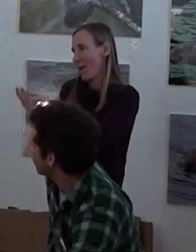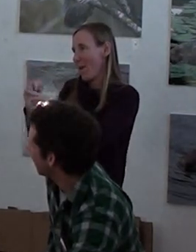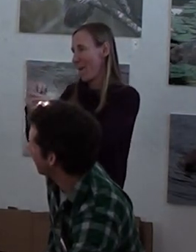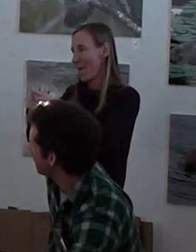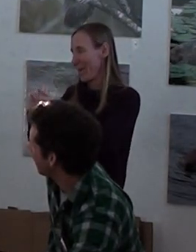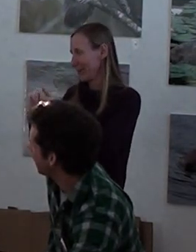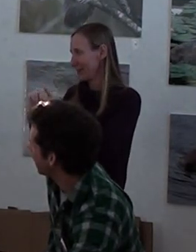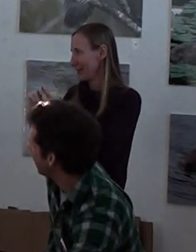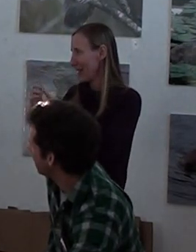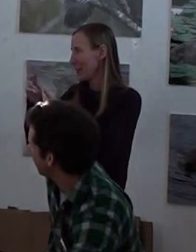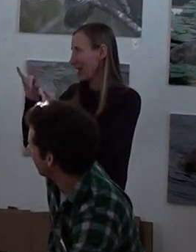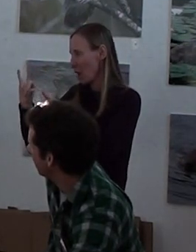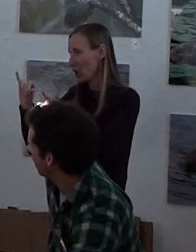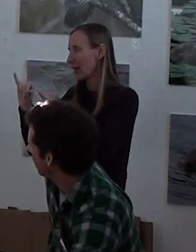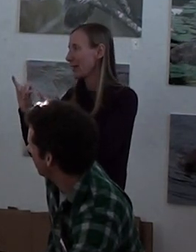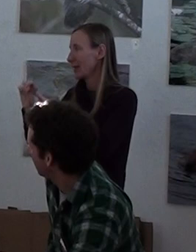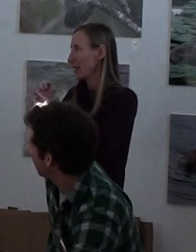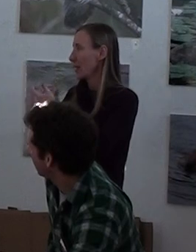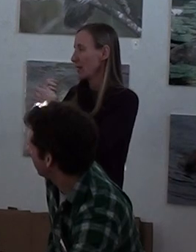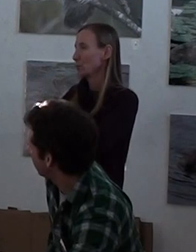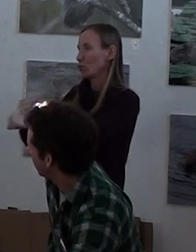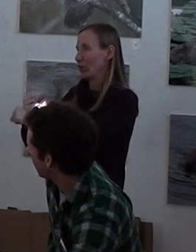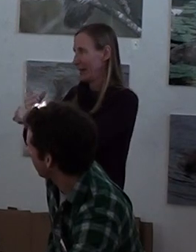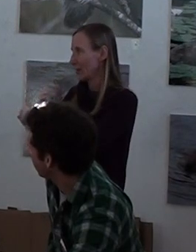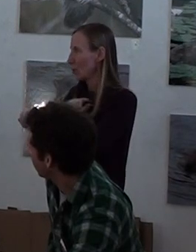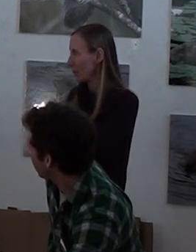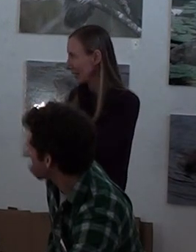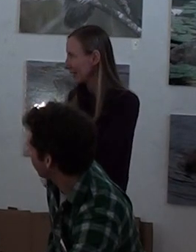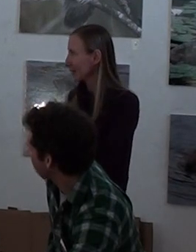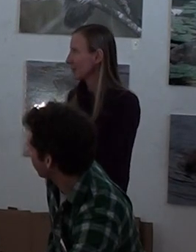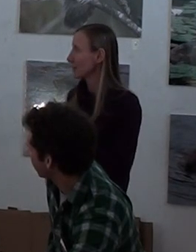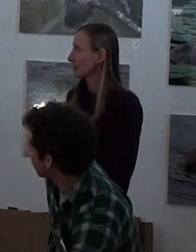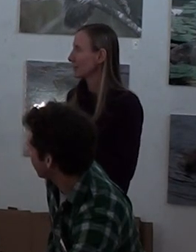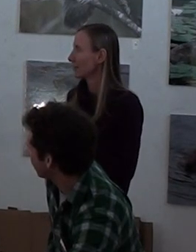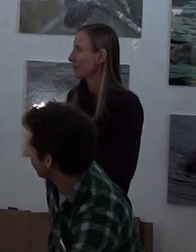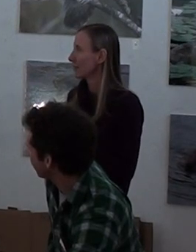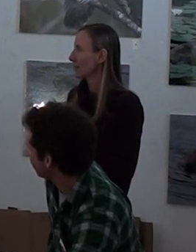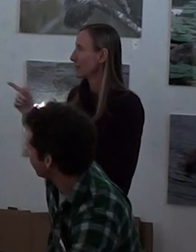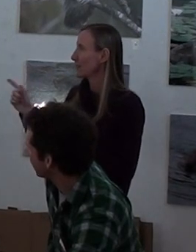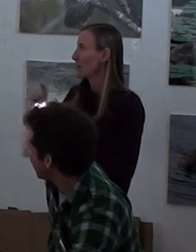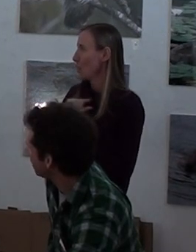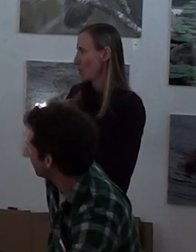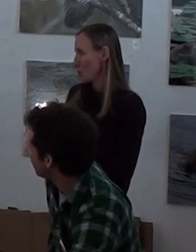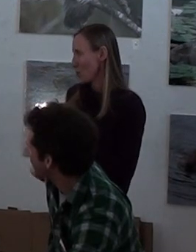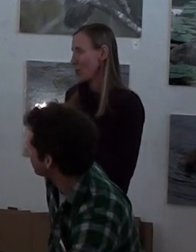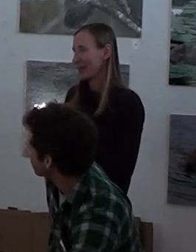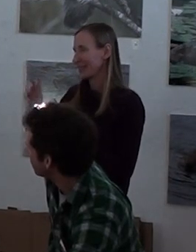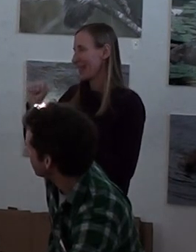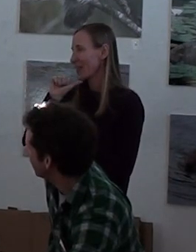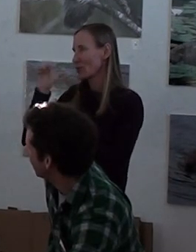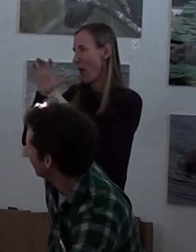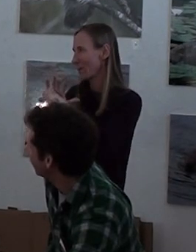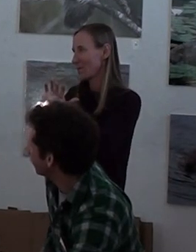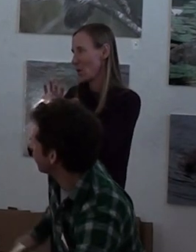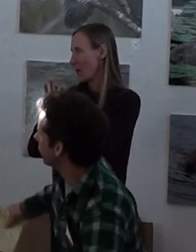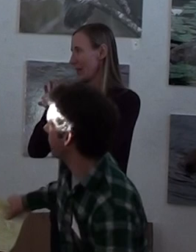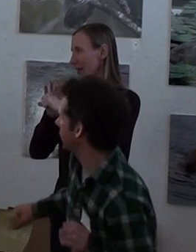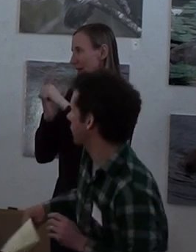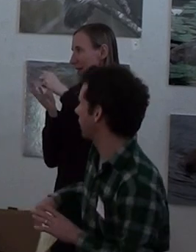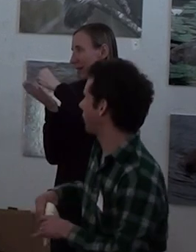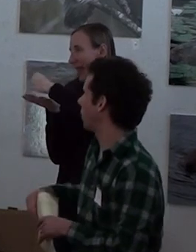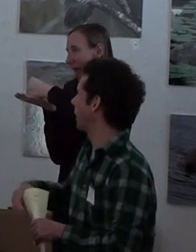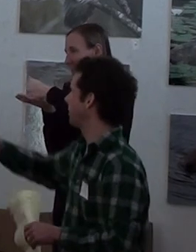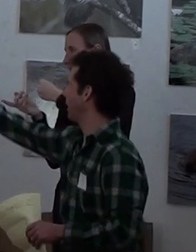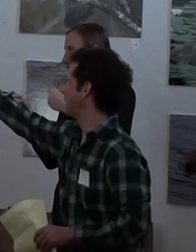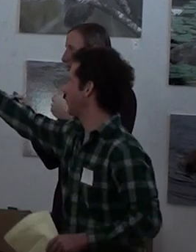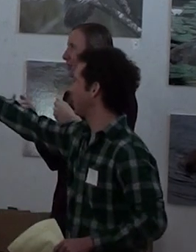and then propagating them back into the apiary. Different kind of, those are some queen cells that aren't fully capped yet. This is a